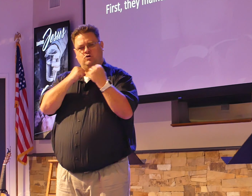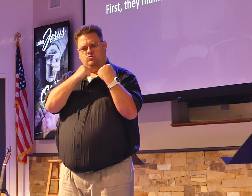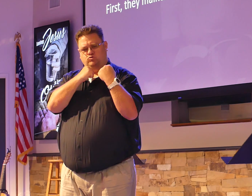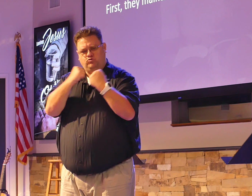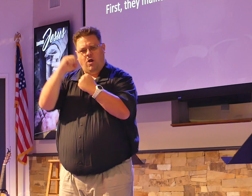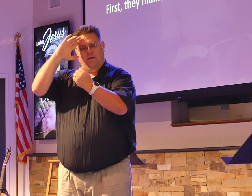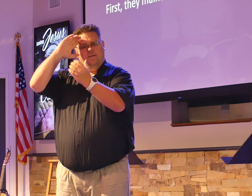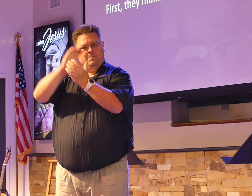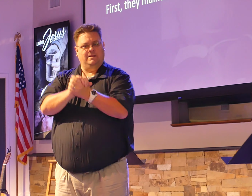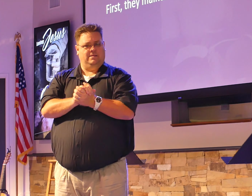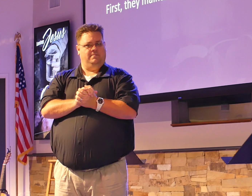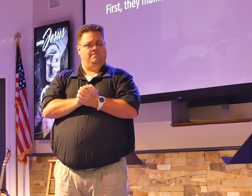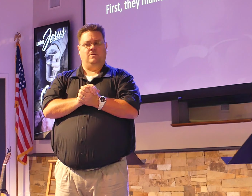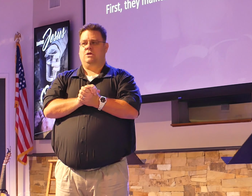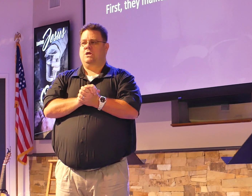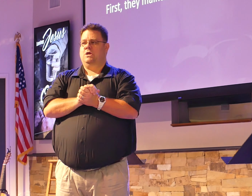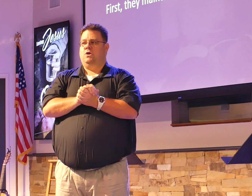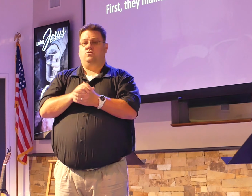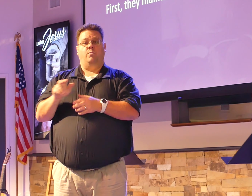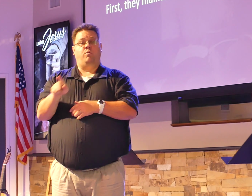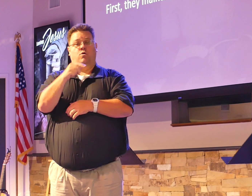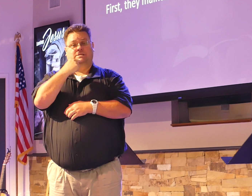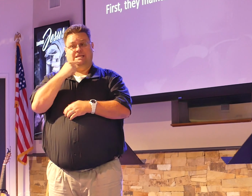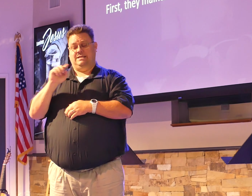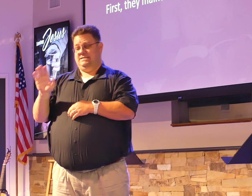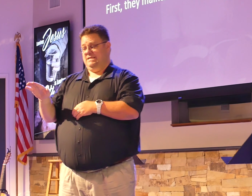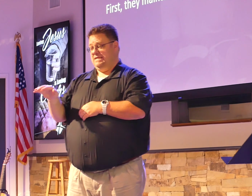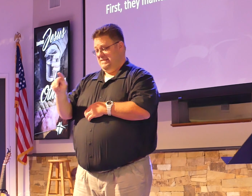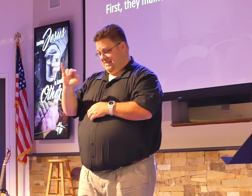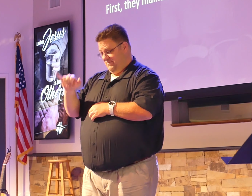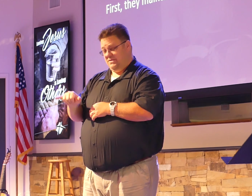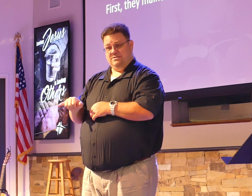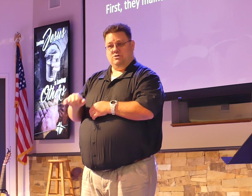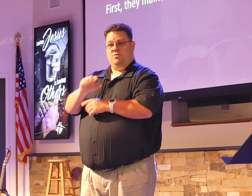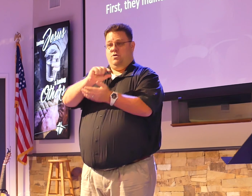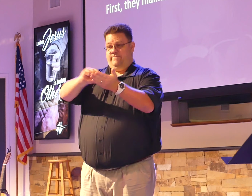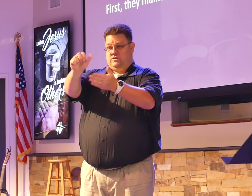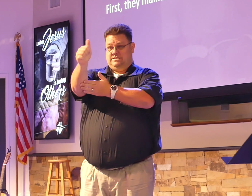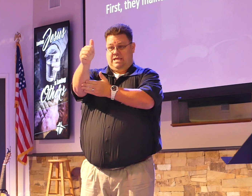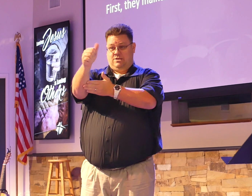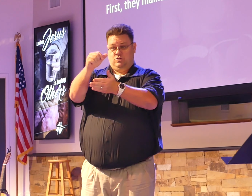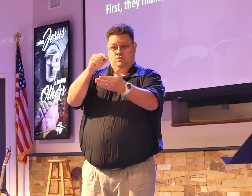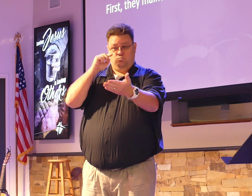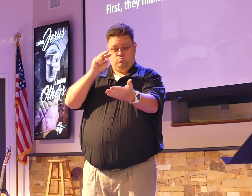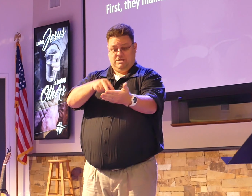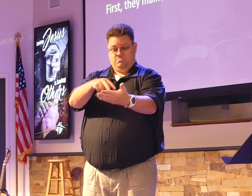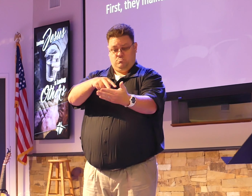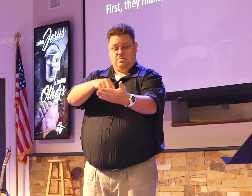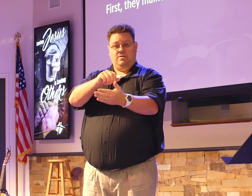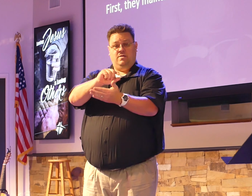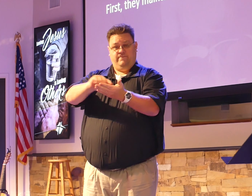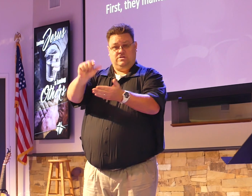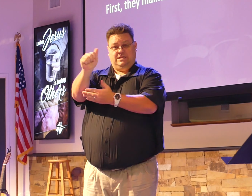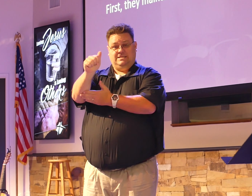Paul says to Timothy, look at verse 10. Look at that. I want everybody to look at that. Look at verse 10. He says, Timothy,